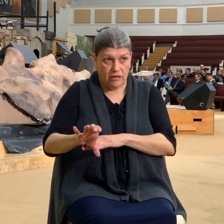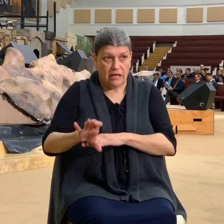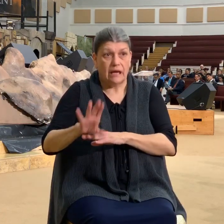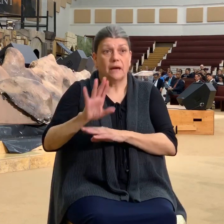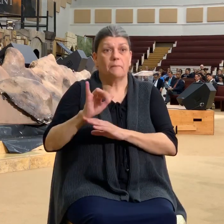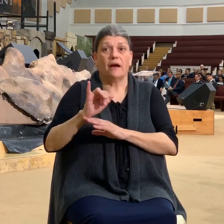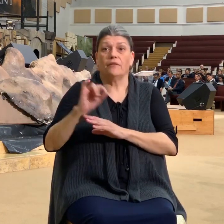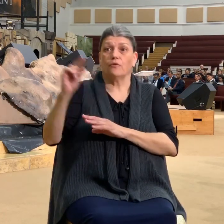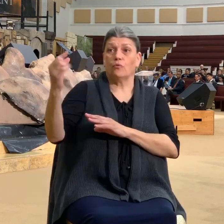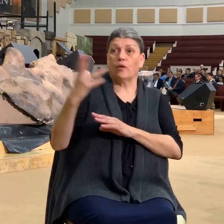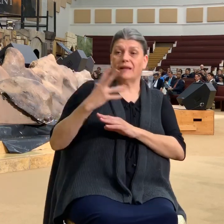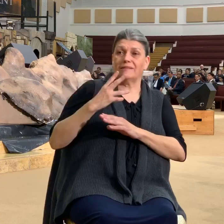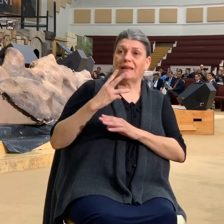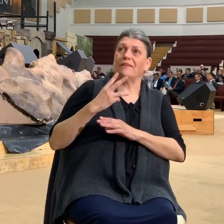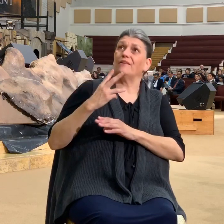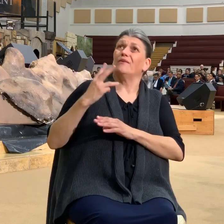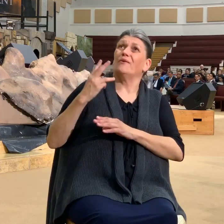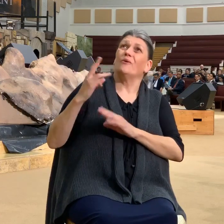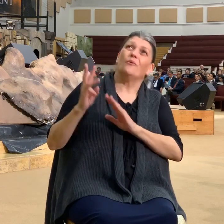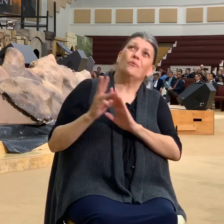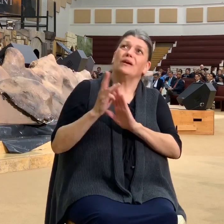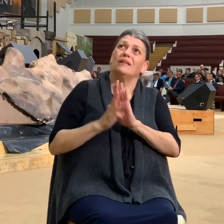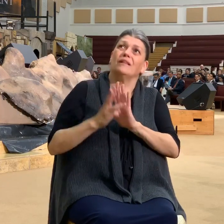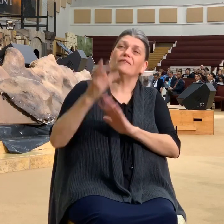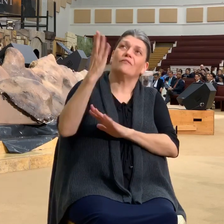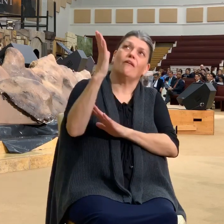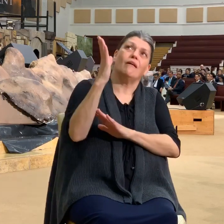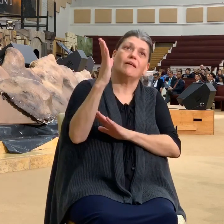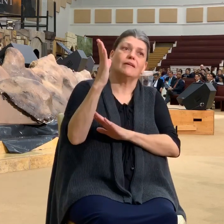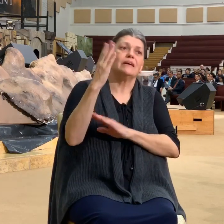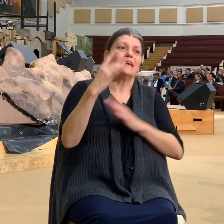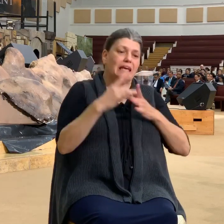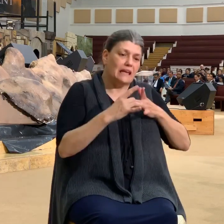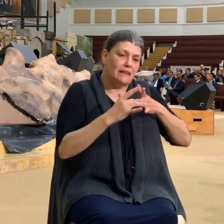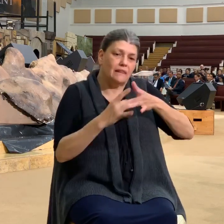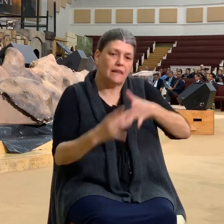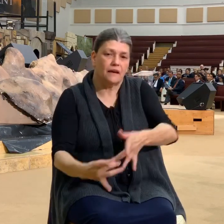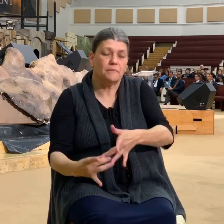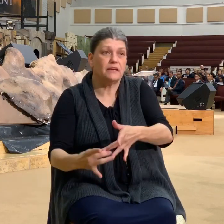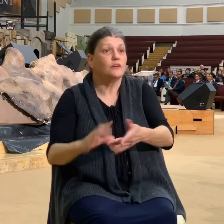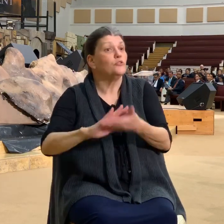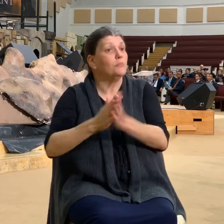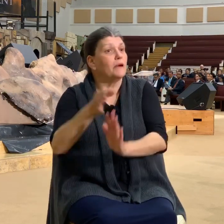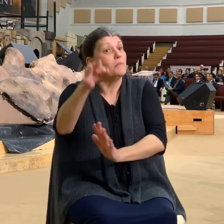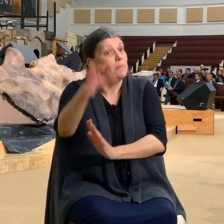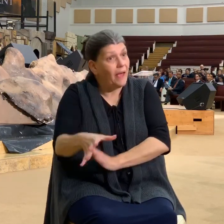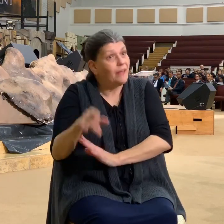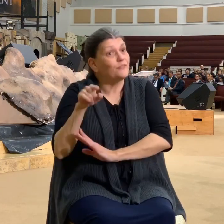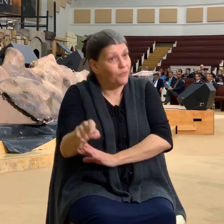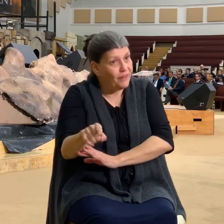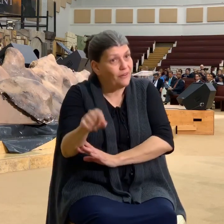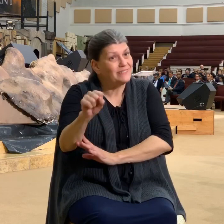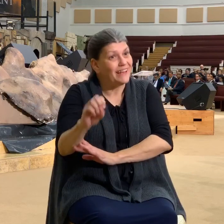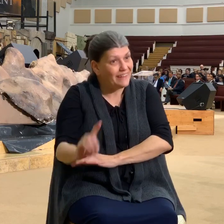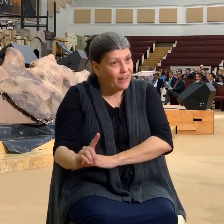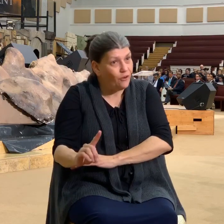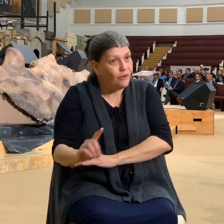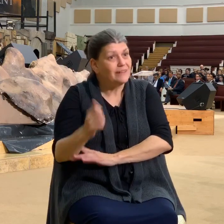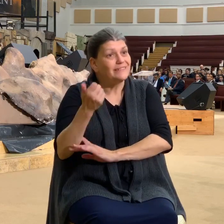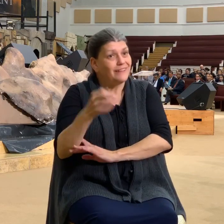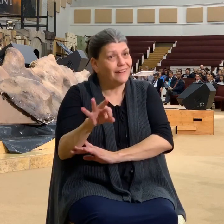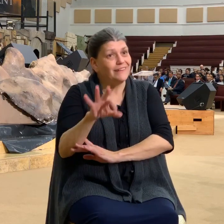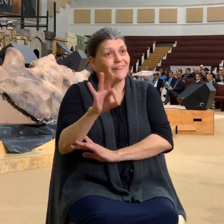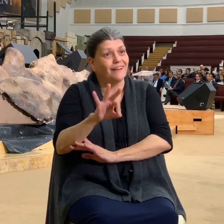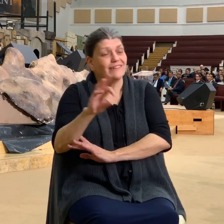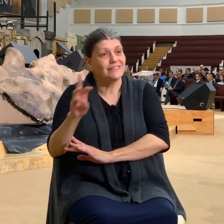God, God led me to pastor back down in San Diego. This is back in 1996. And one of the